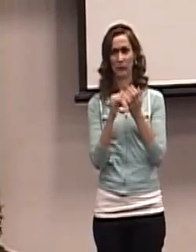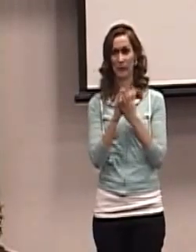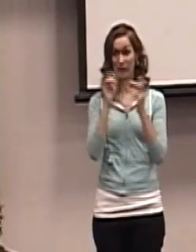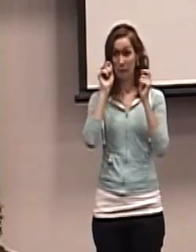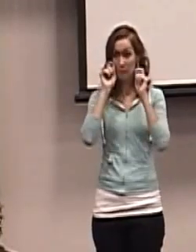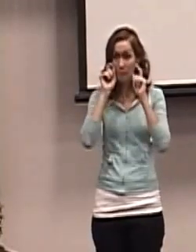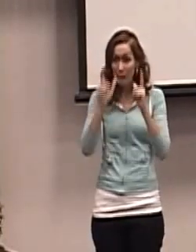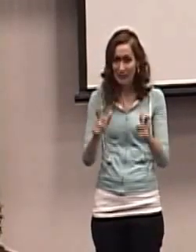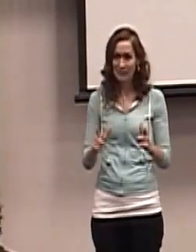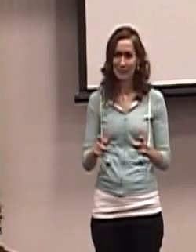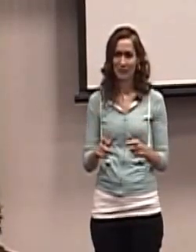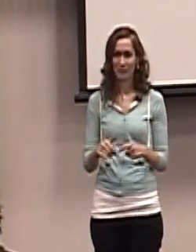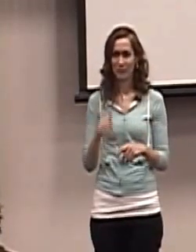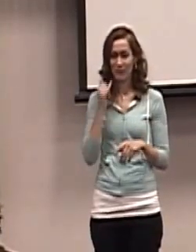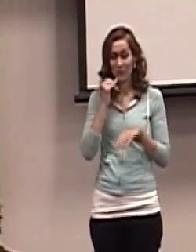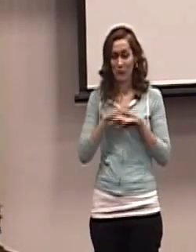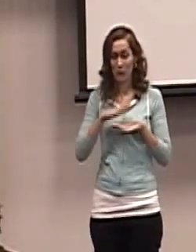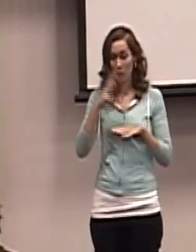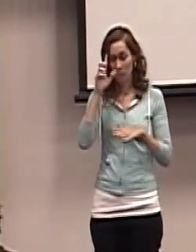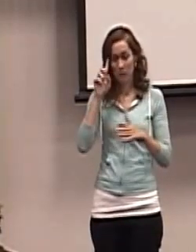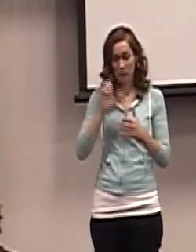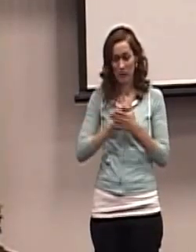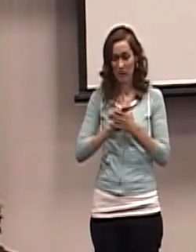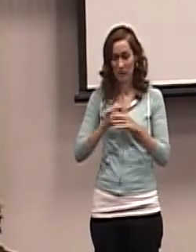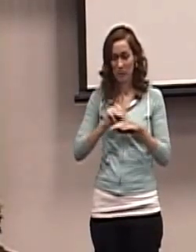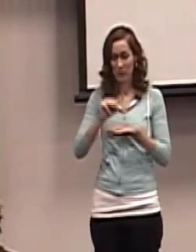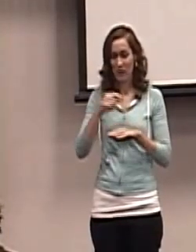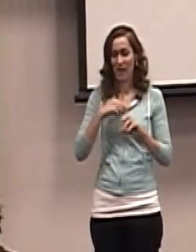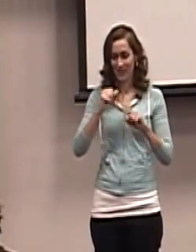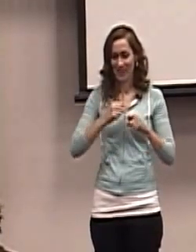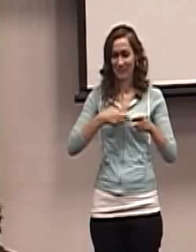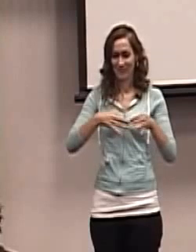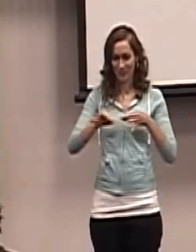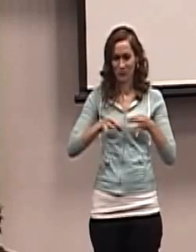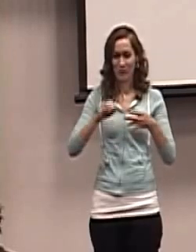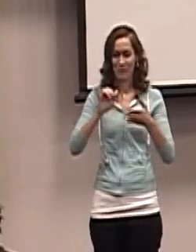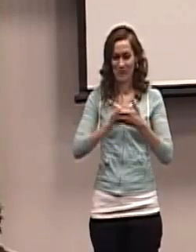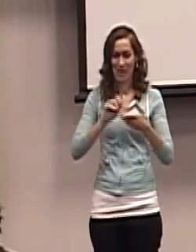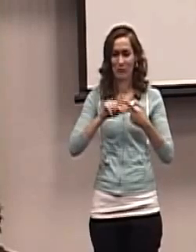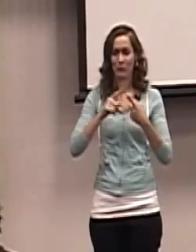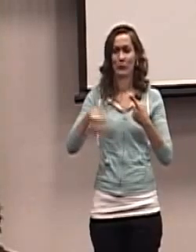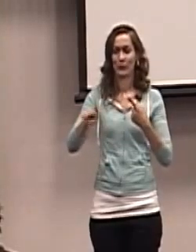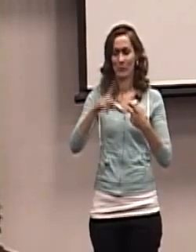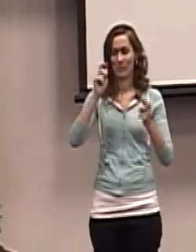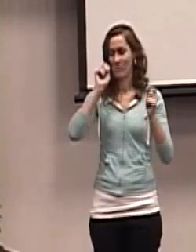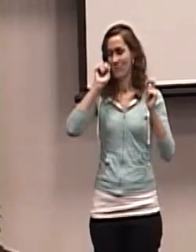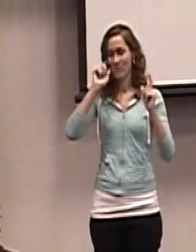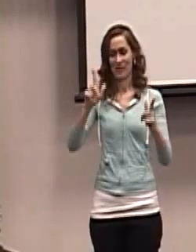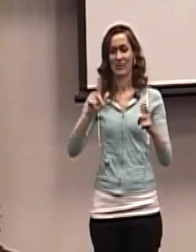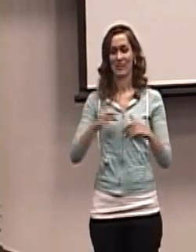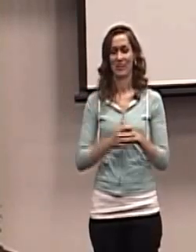in miracles, just let me talk about that one. I think it's remarkable.